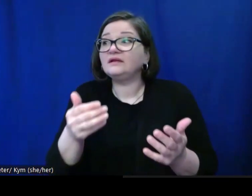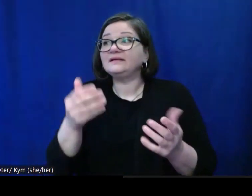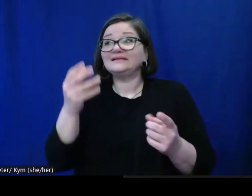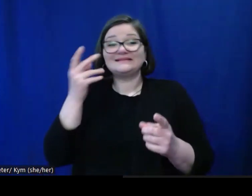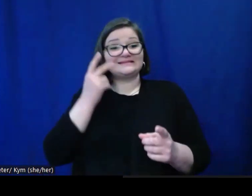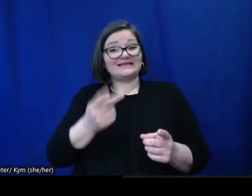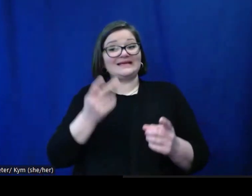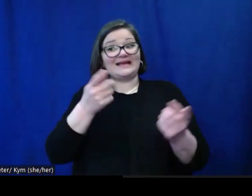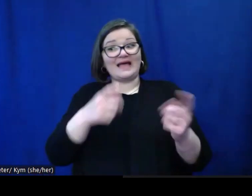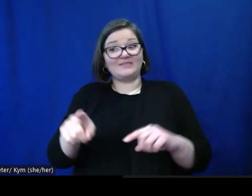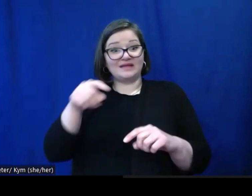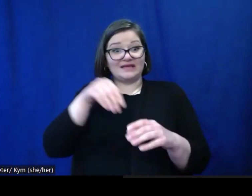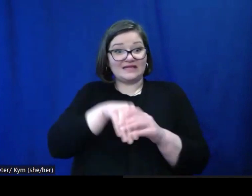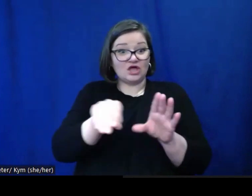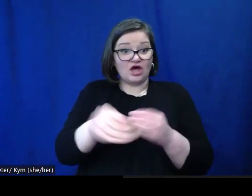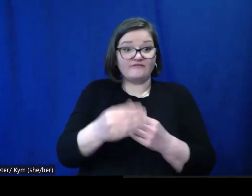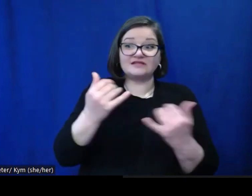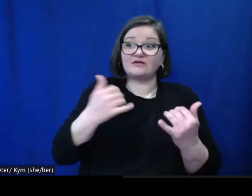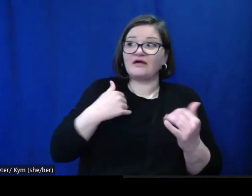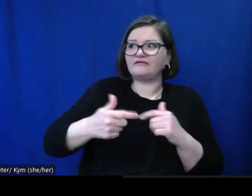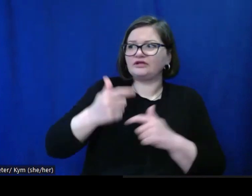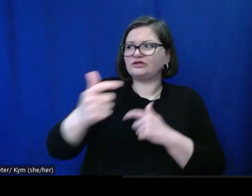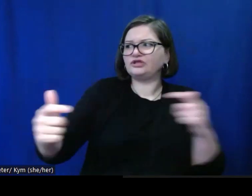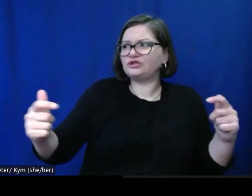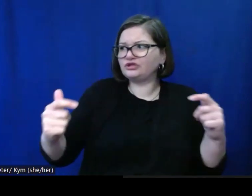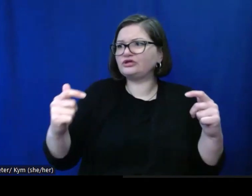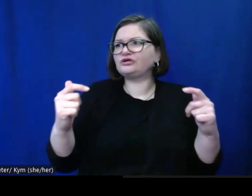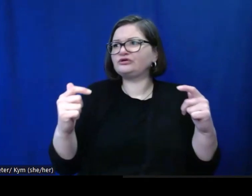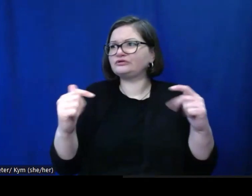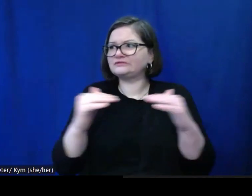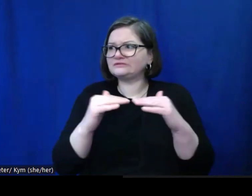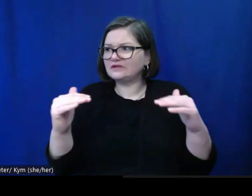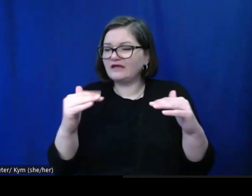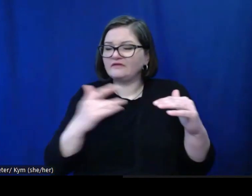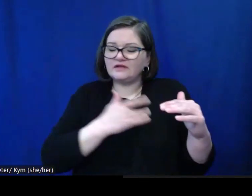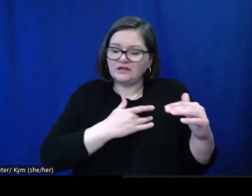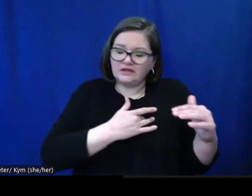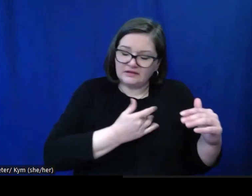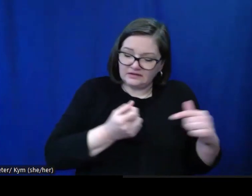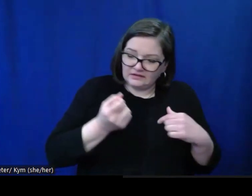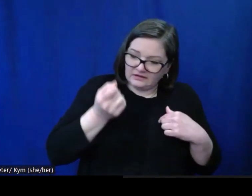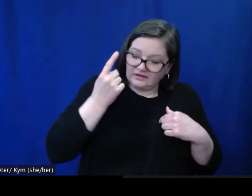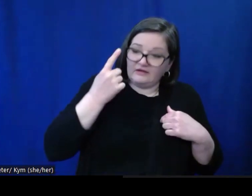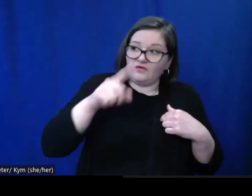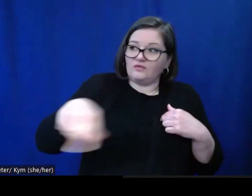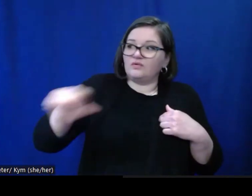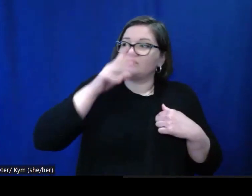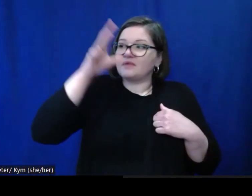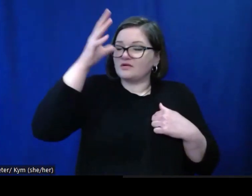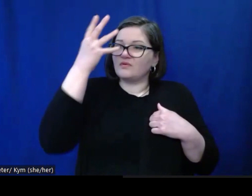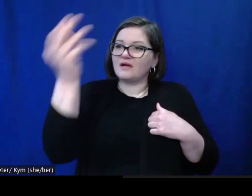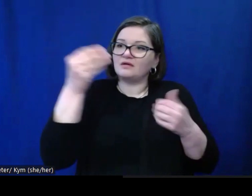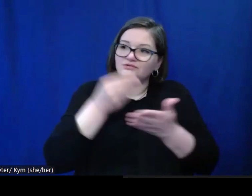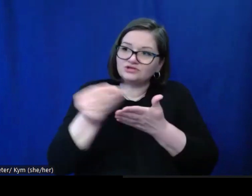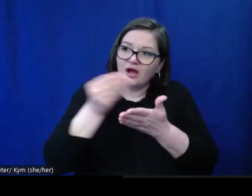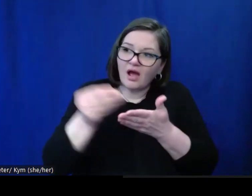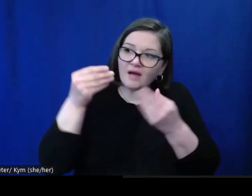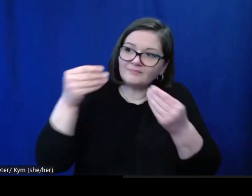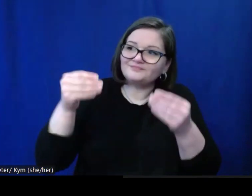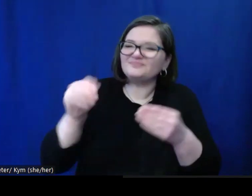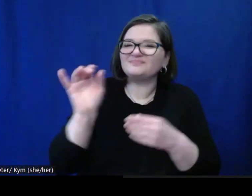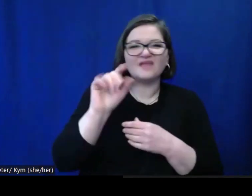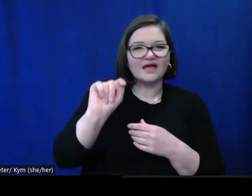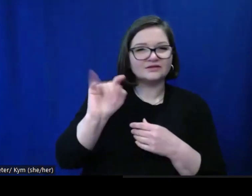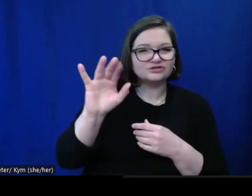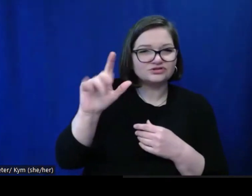whole new level of empathy for, you know, parents in like Target or something like that, and kids are melting down, because